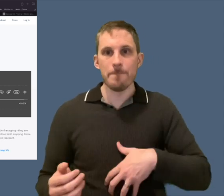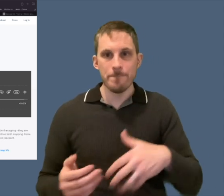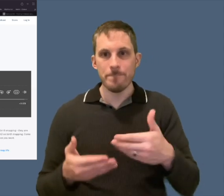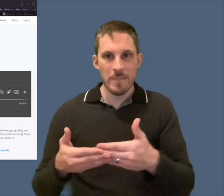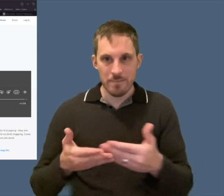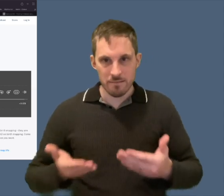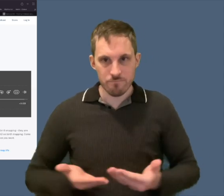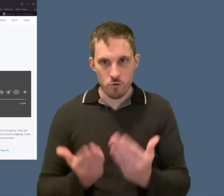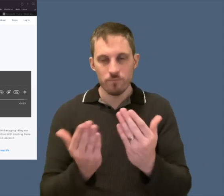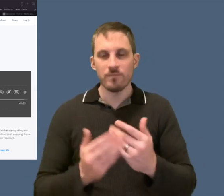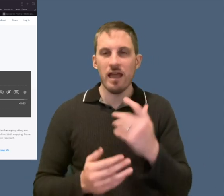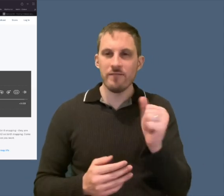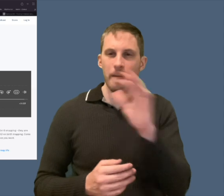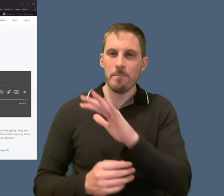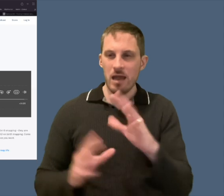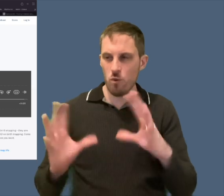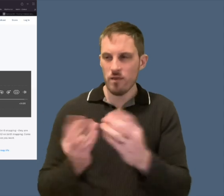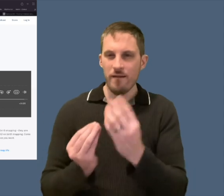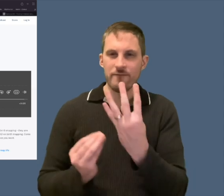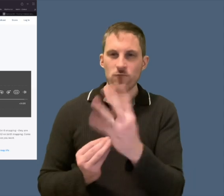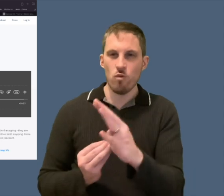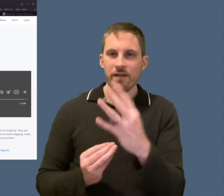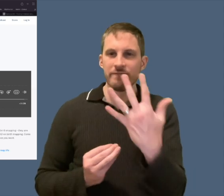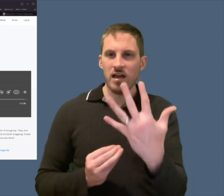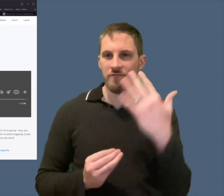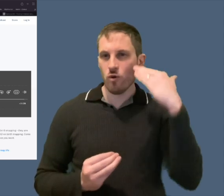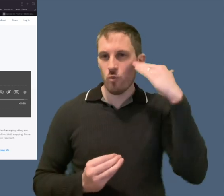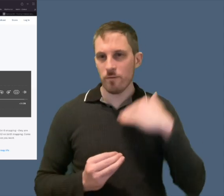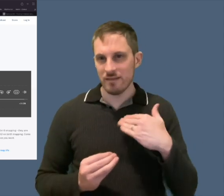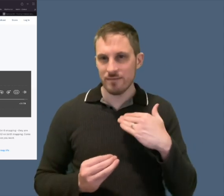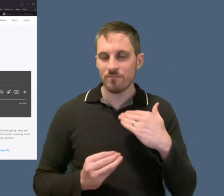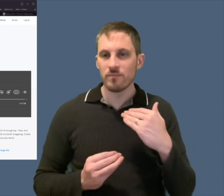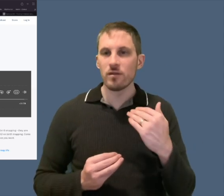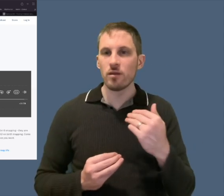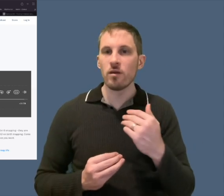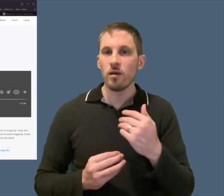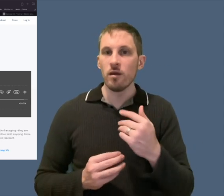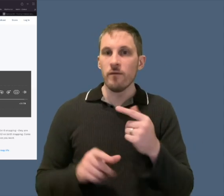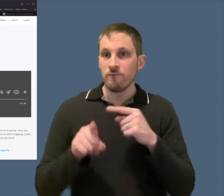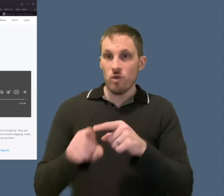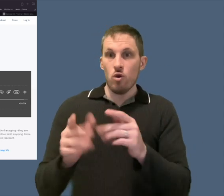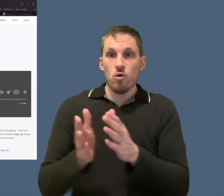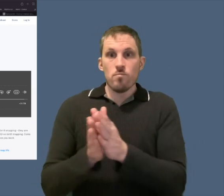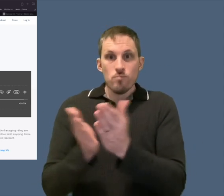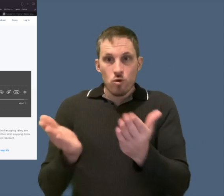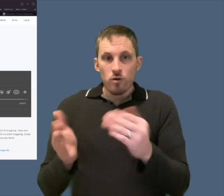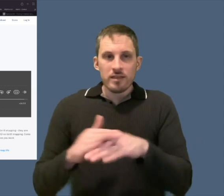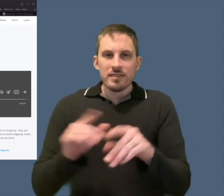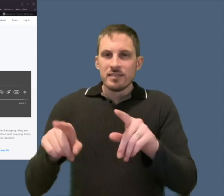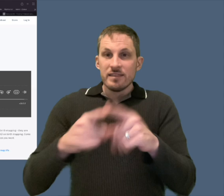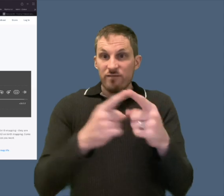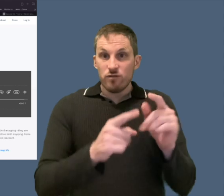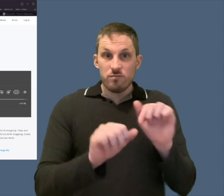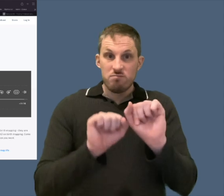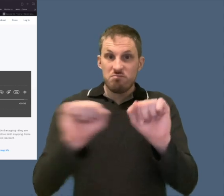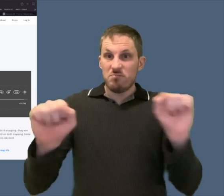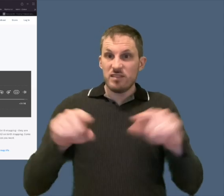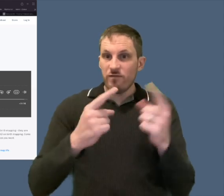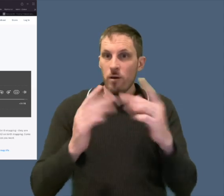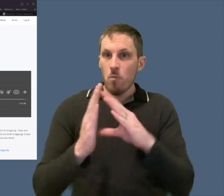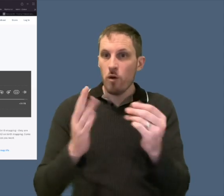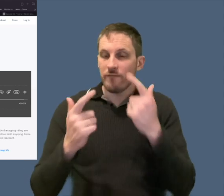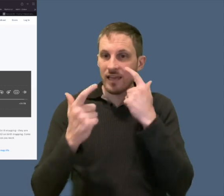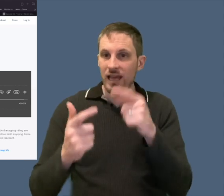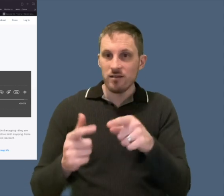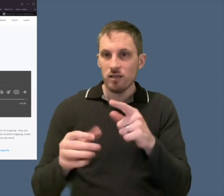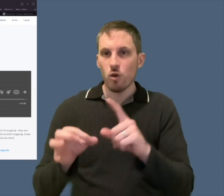there's about 45 women who have been putting the book through its paces in different models of care. And so it's a